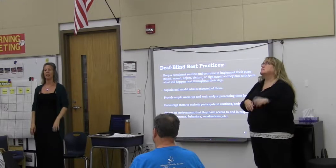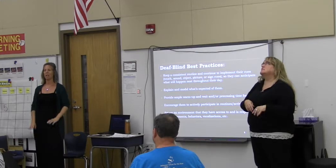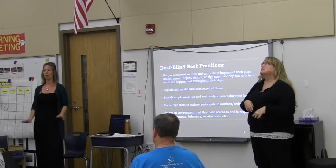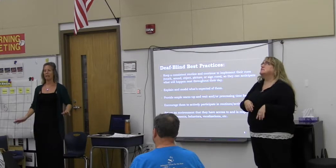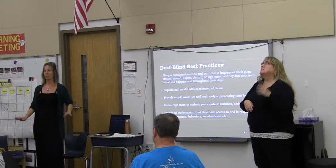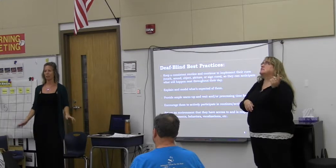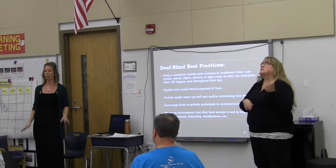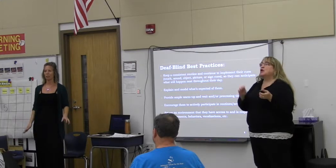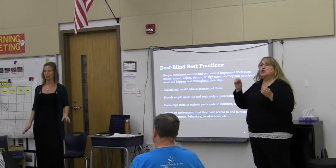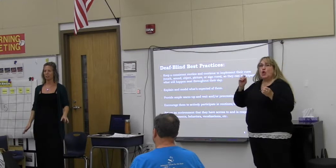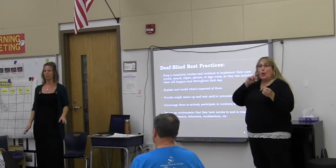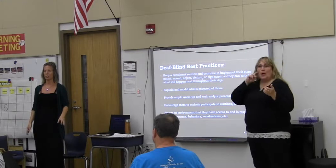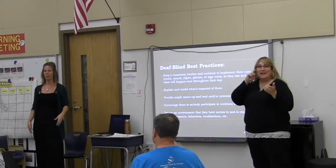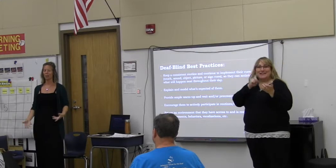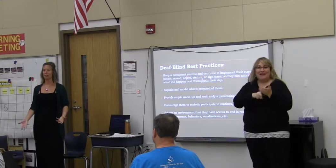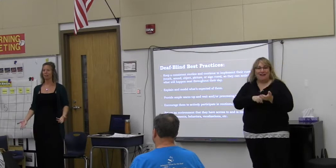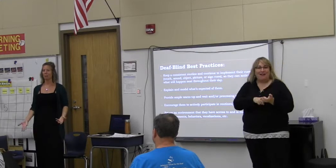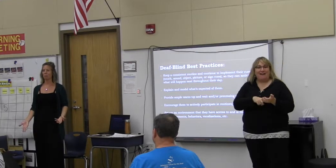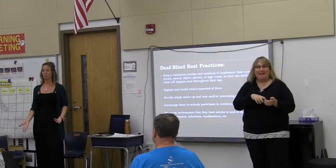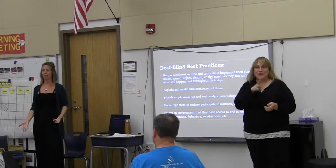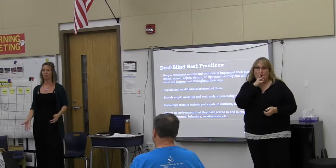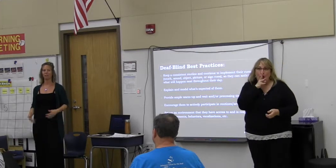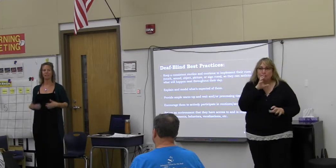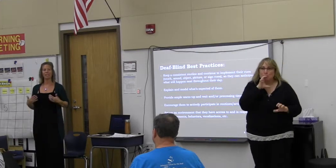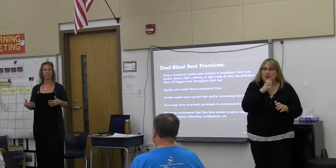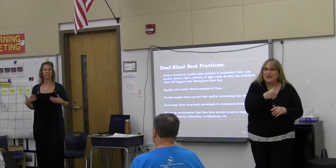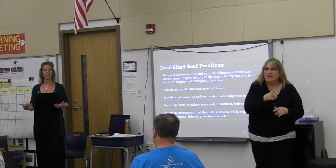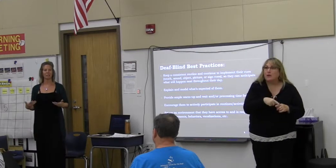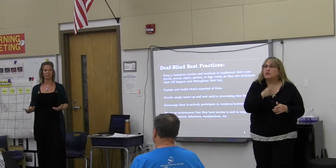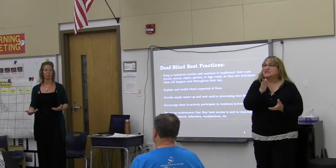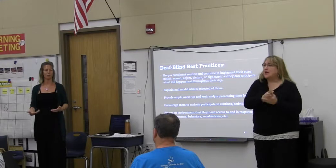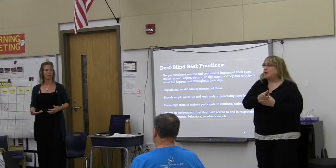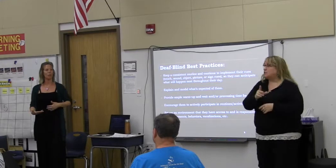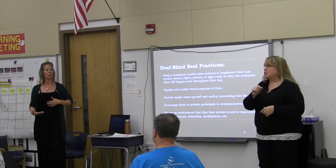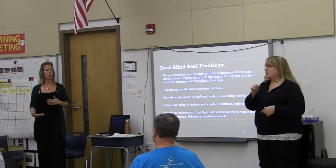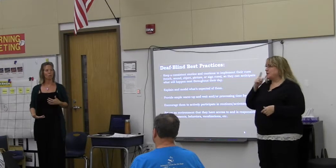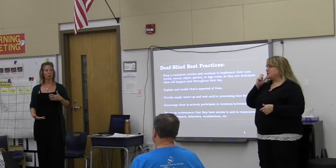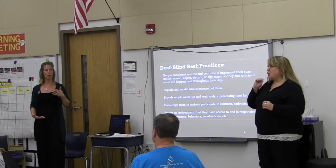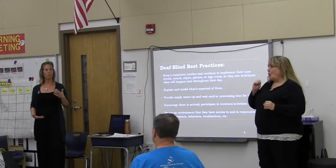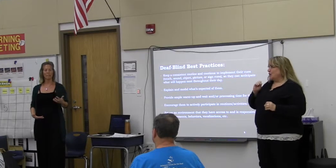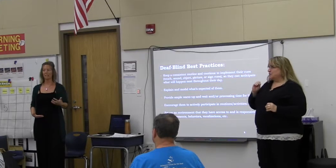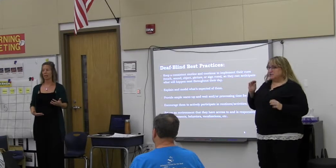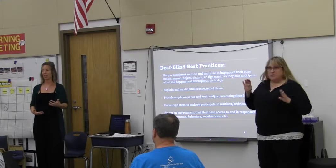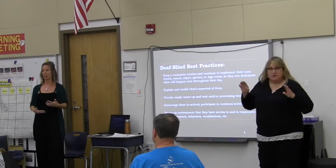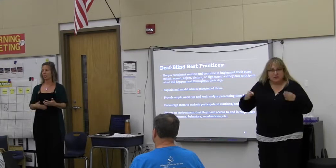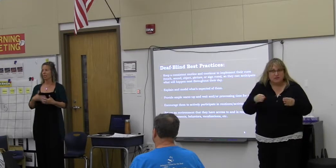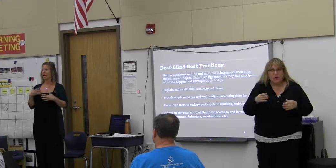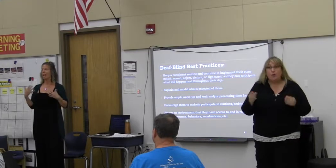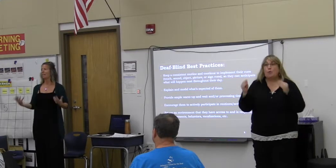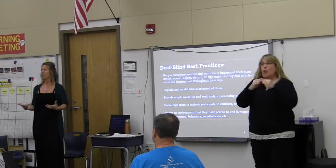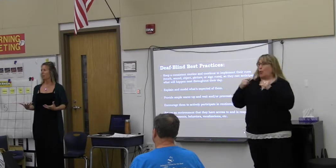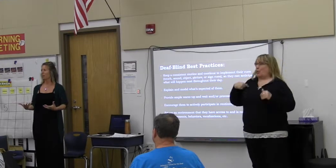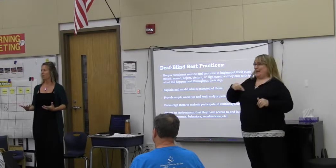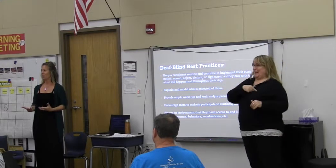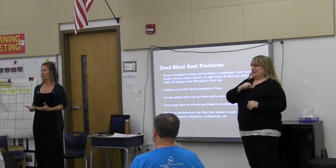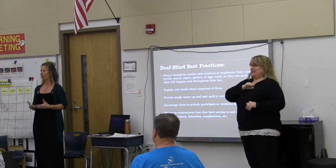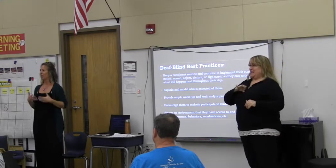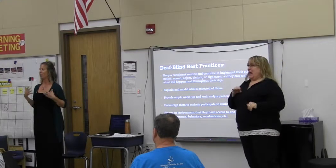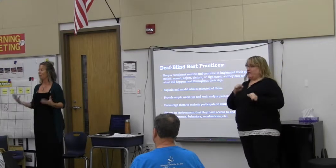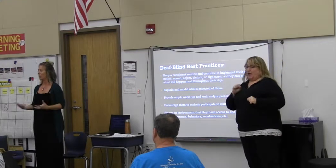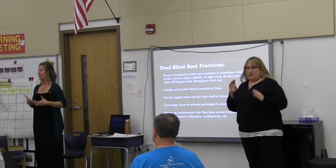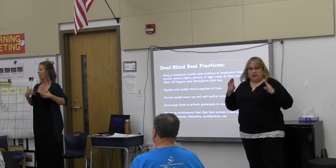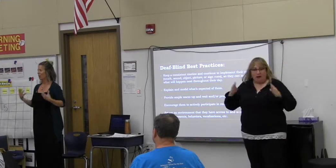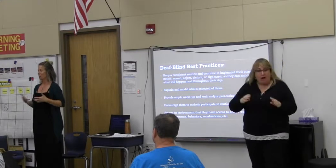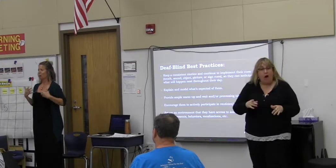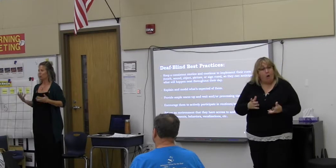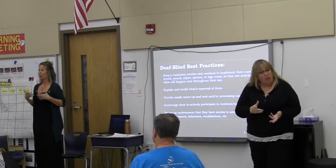down, and nobody ever acknowledges it, they're going to stop doing it because it's not getting a response. So the more that we can acknowledge anything that they're doing, the